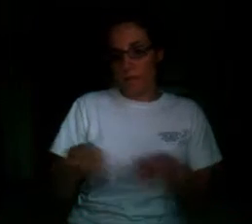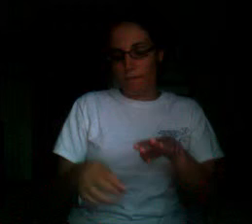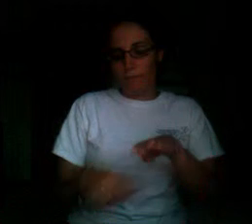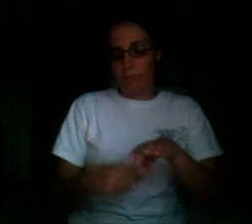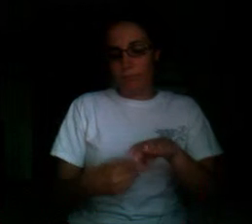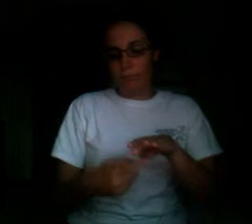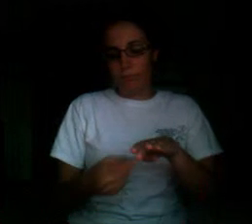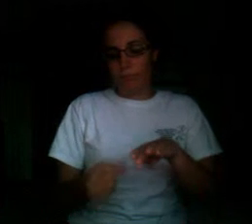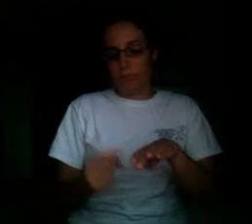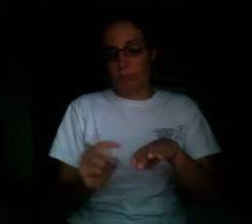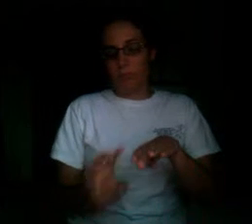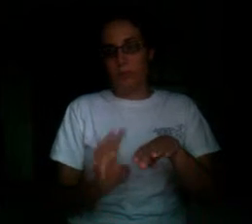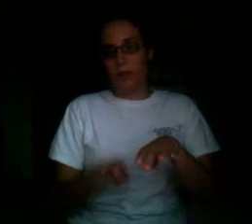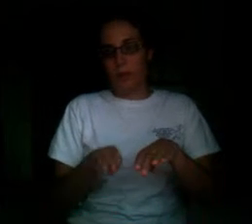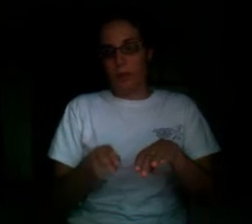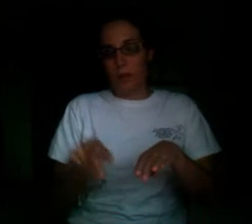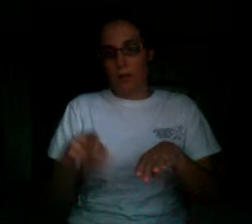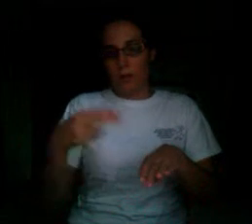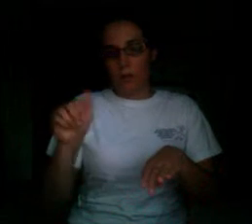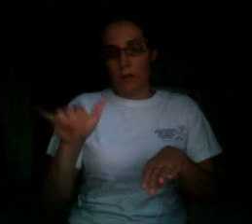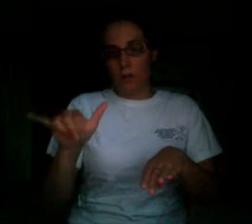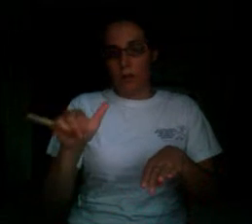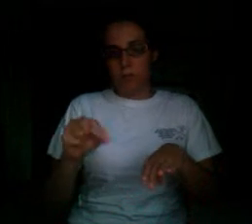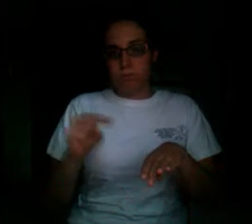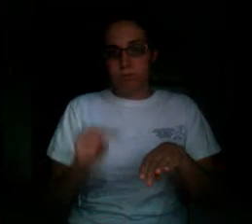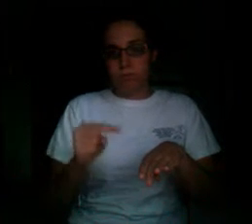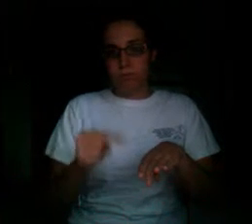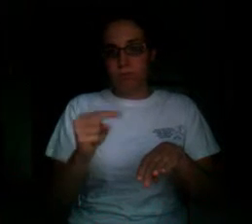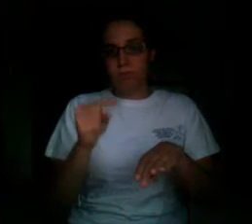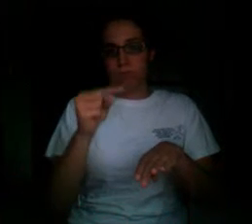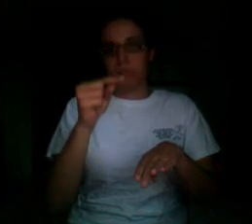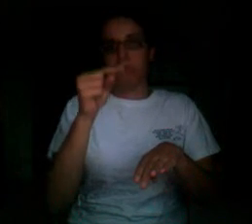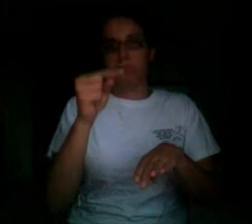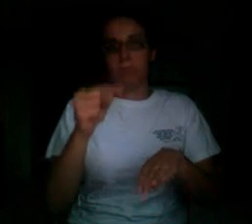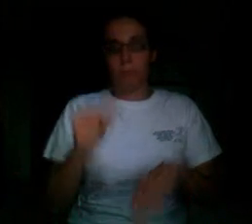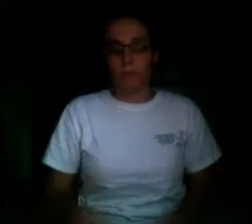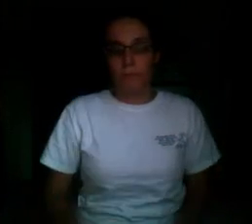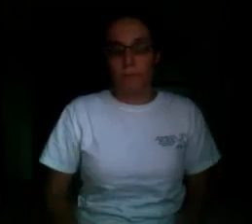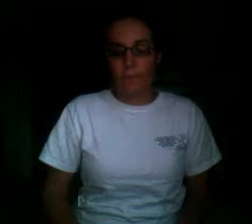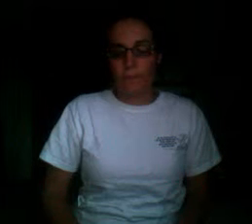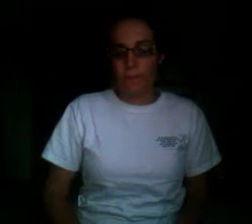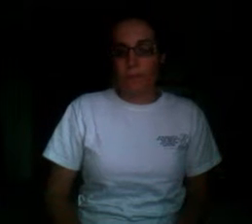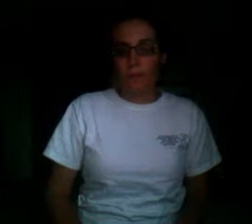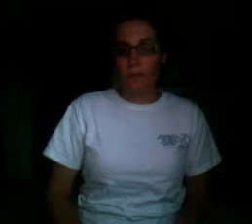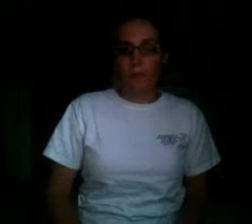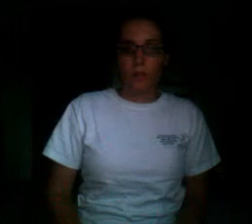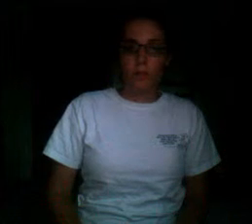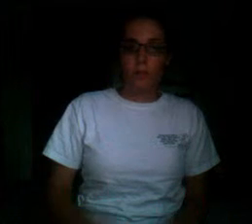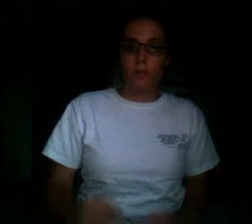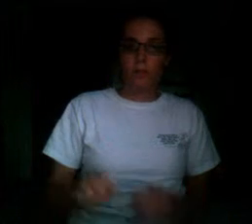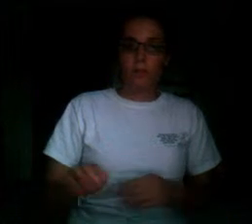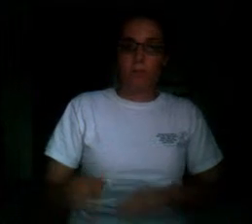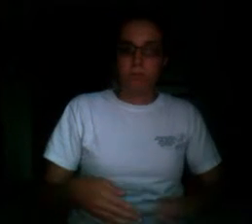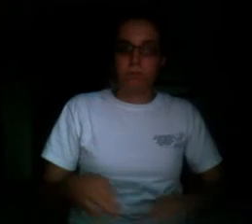trampled down as solid as hay can be. Up and down, fast and hard, her legs kept going, the length of the hayrack and